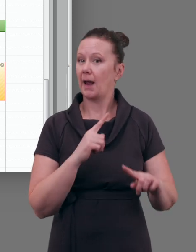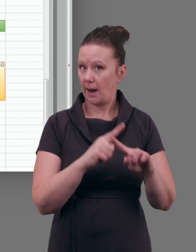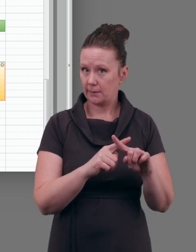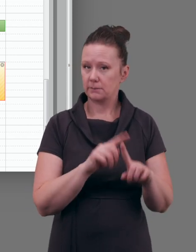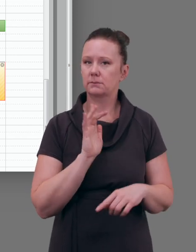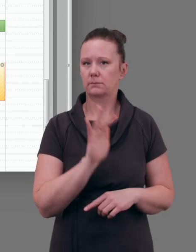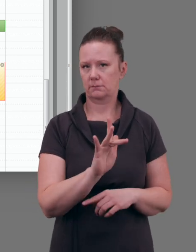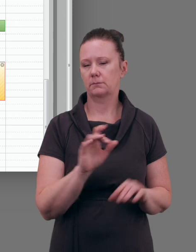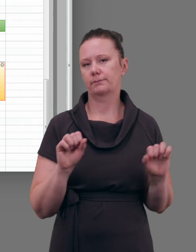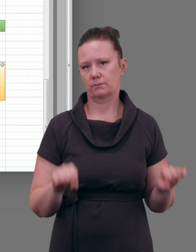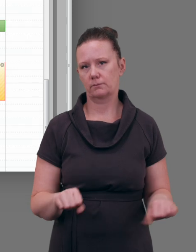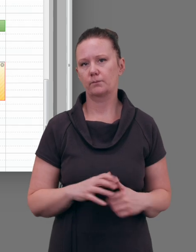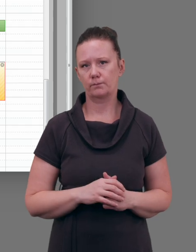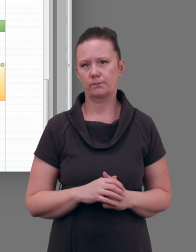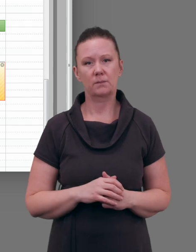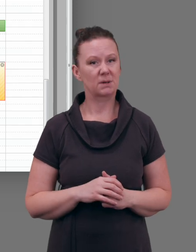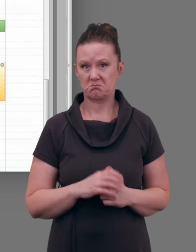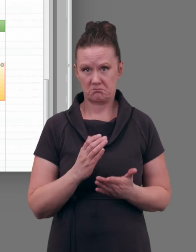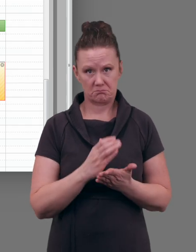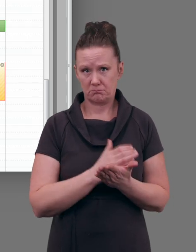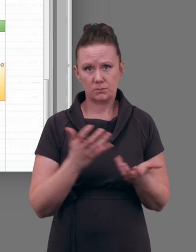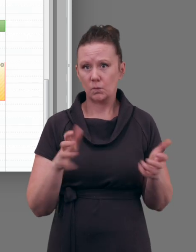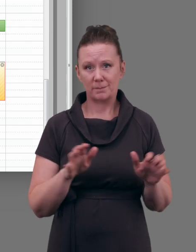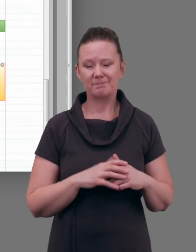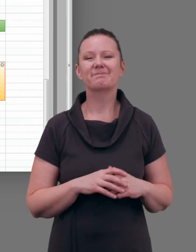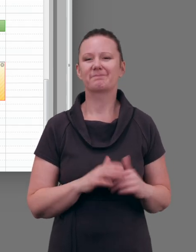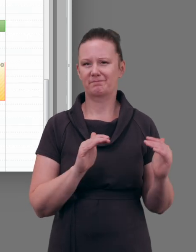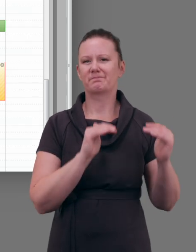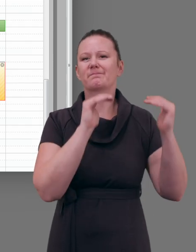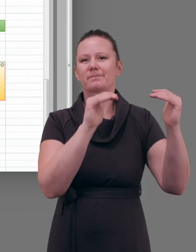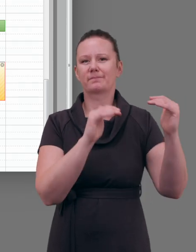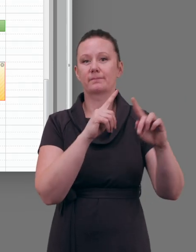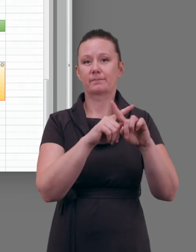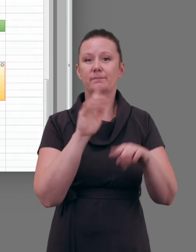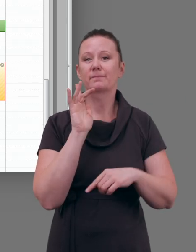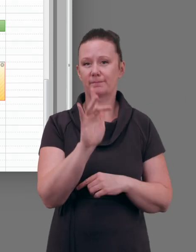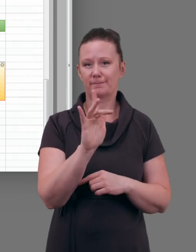section information, or remove the course from your plan by clicking the X beside the course name.